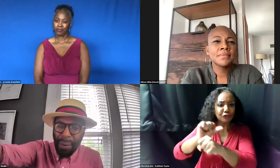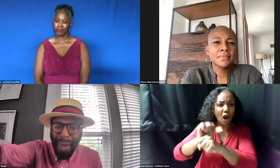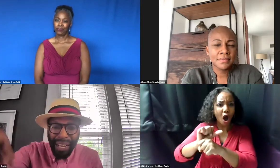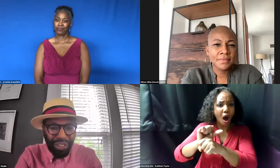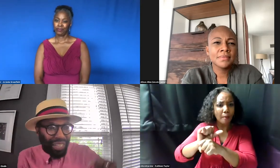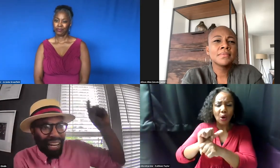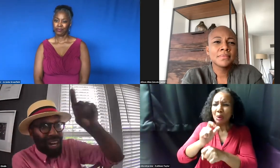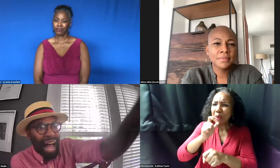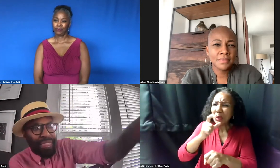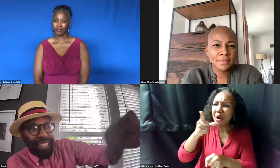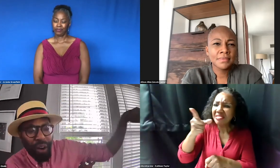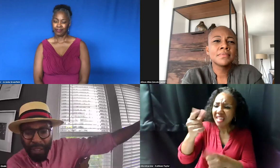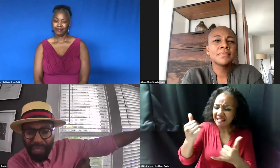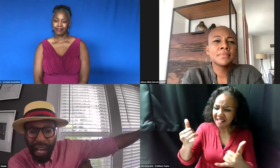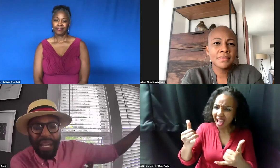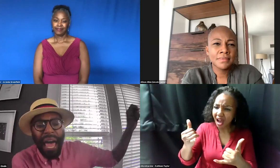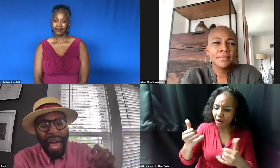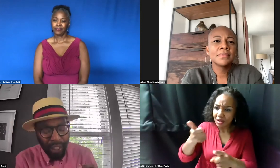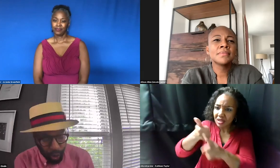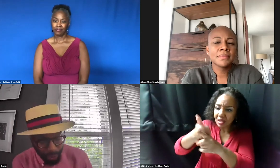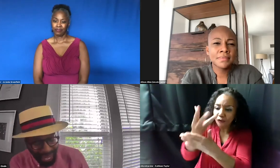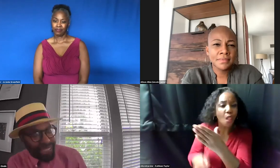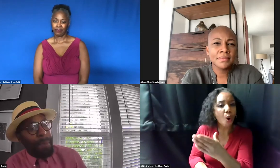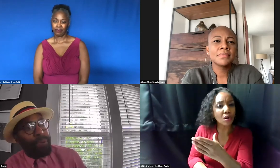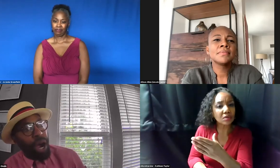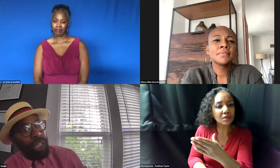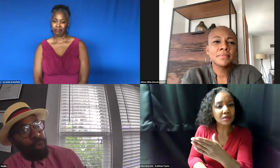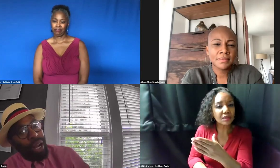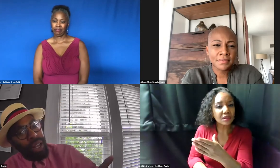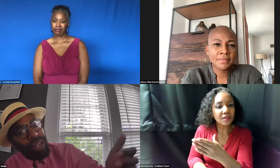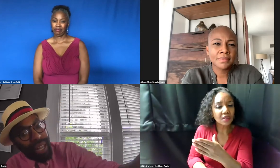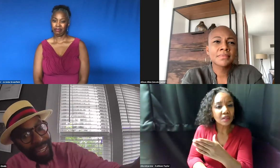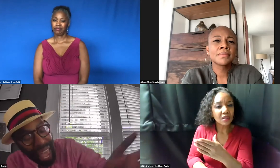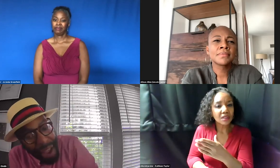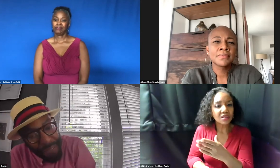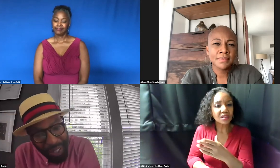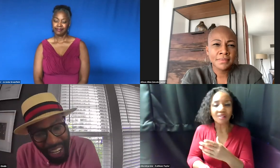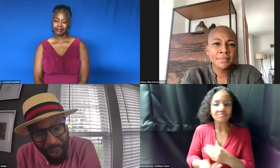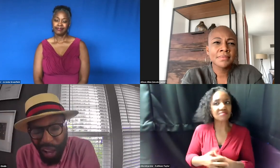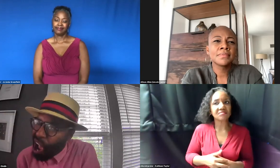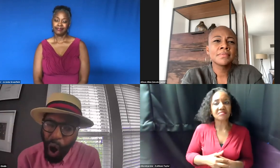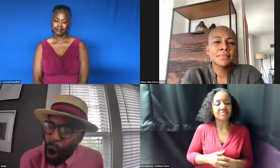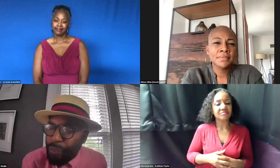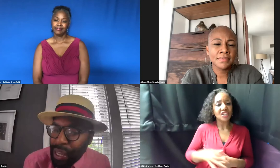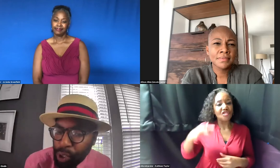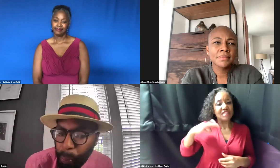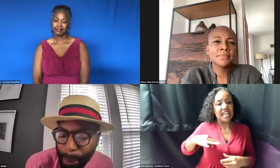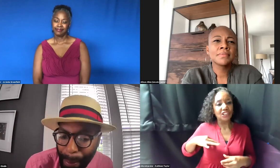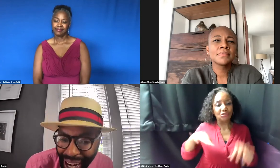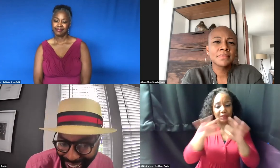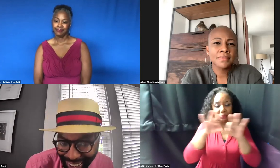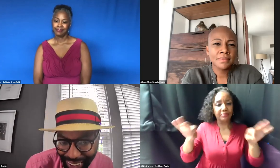PhD and a master's. And look how they've loved themselves. And so the exemplars for what it looks like to have the credential are